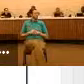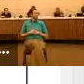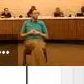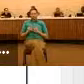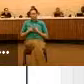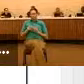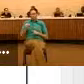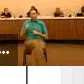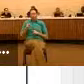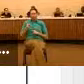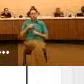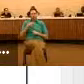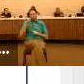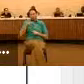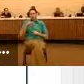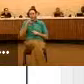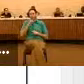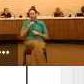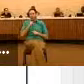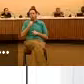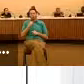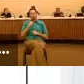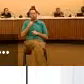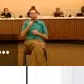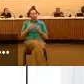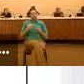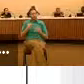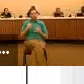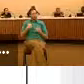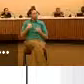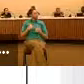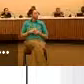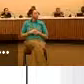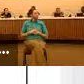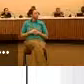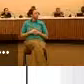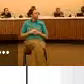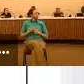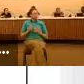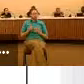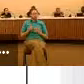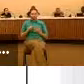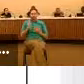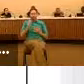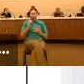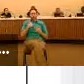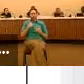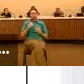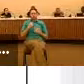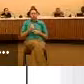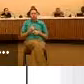So I might be looking on the overlap of the, Mhm. well, I don't seem to have.